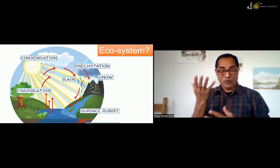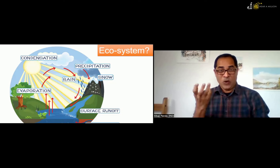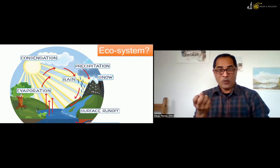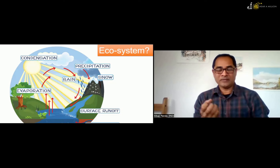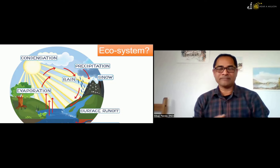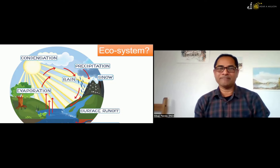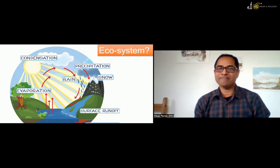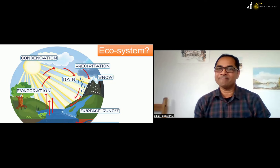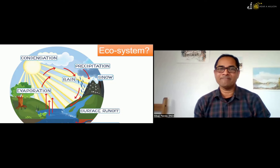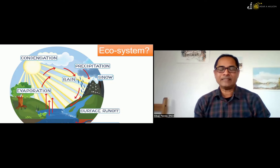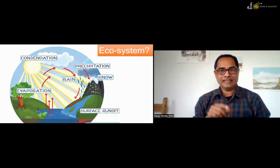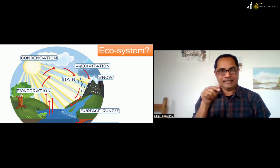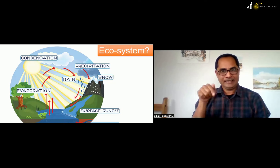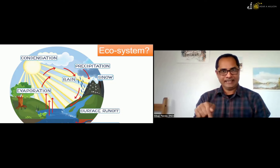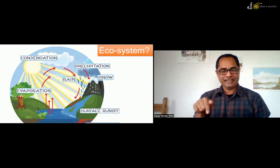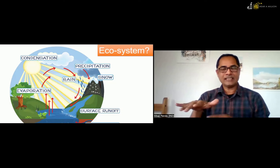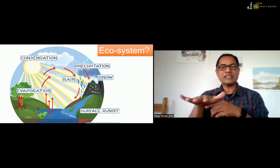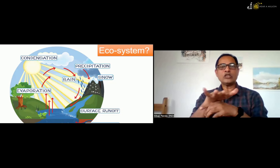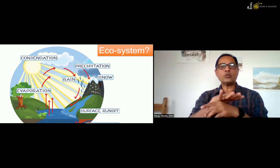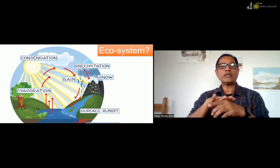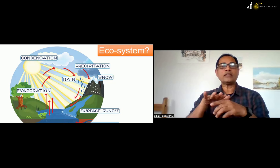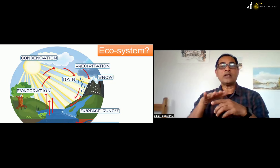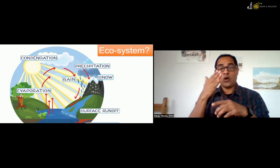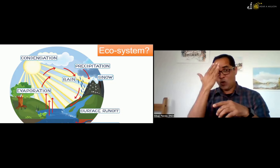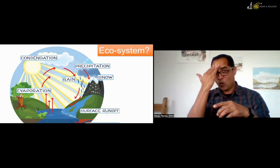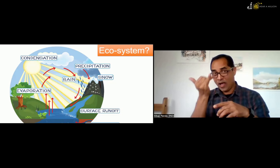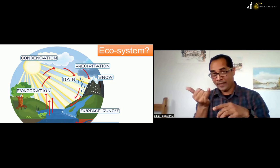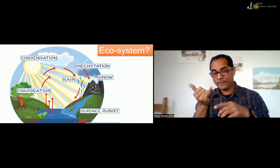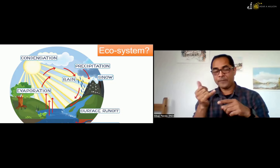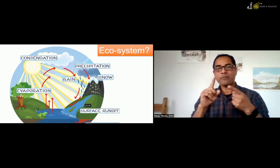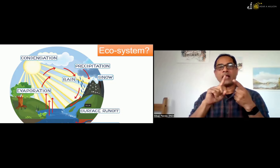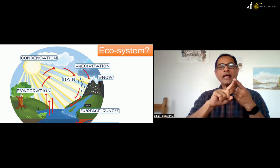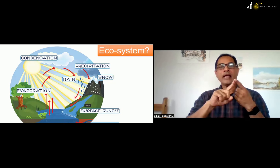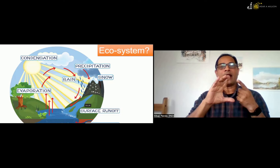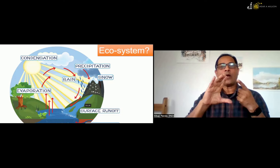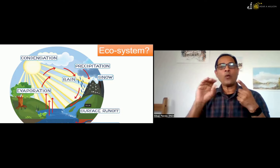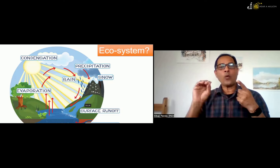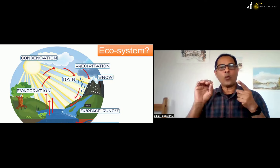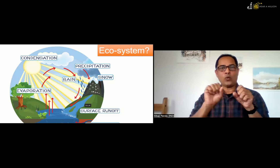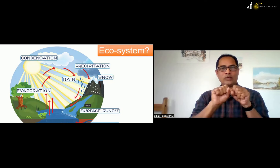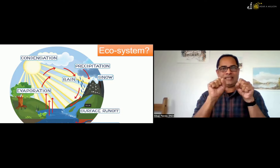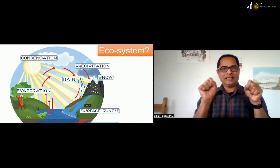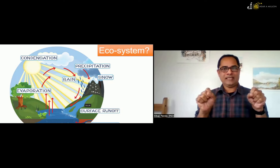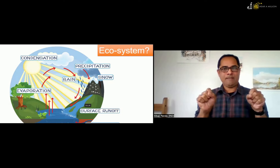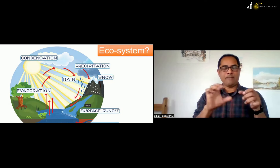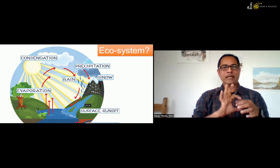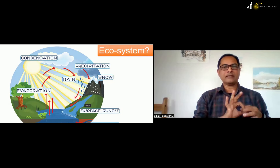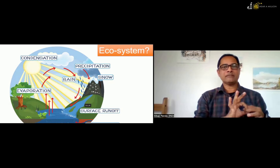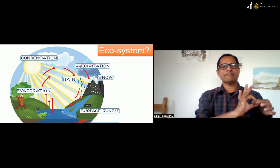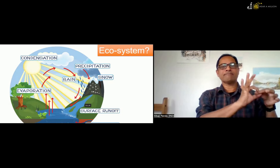need these things to prepare good food. If you don't have those things, you don't get tasty food. So similar is